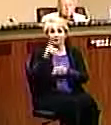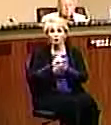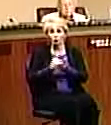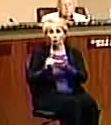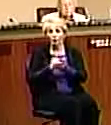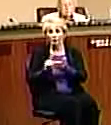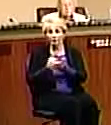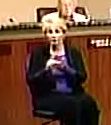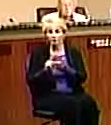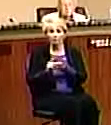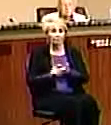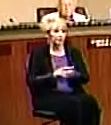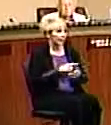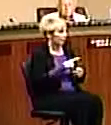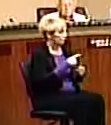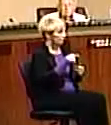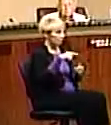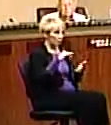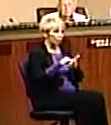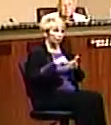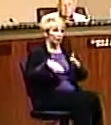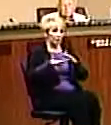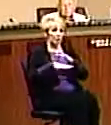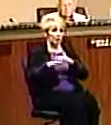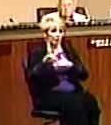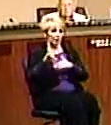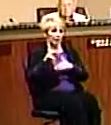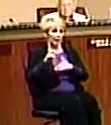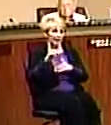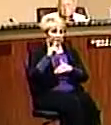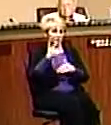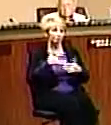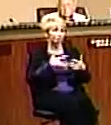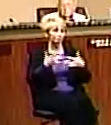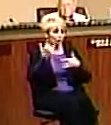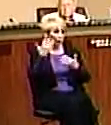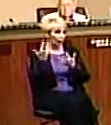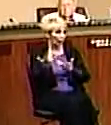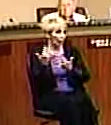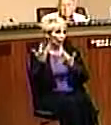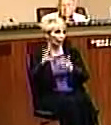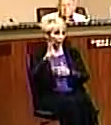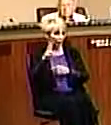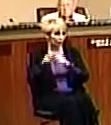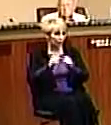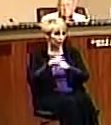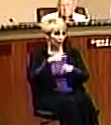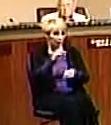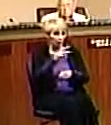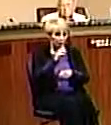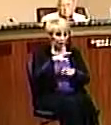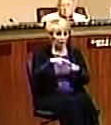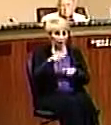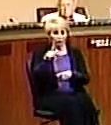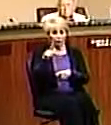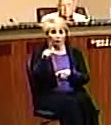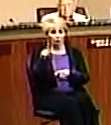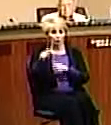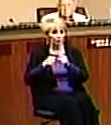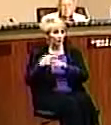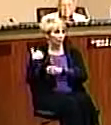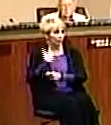you're looking at. And the bottom line, and it's a concern, is why we waited 32 years on sewer and 21 years. We just